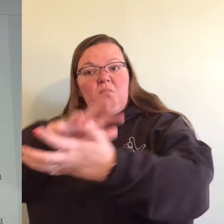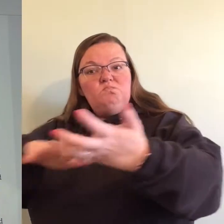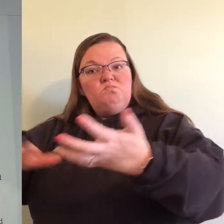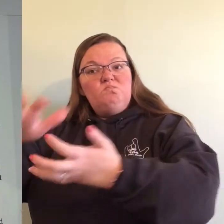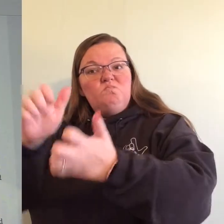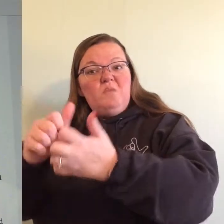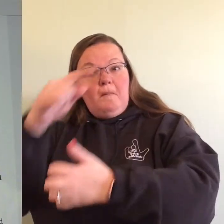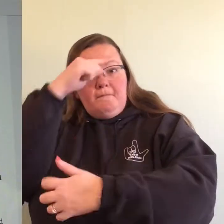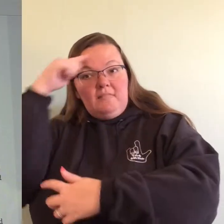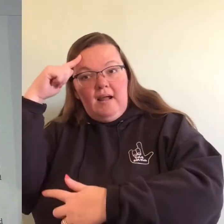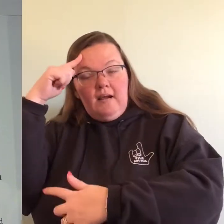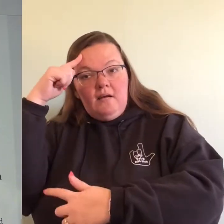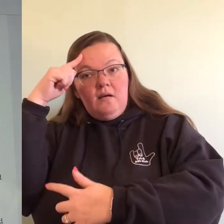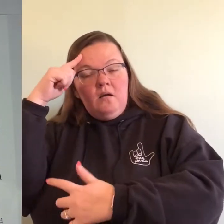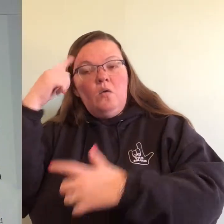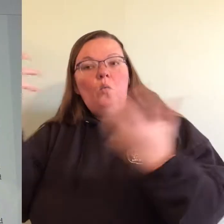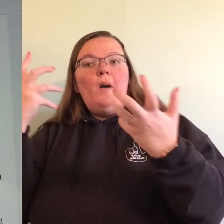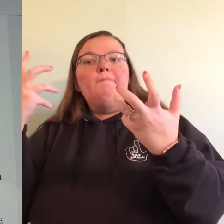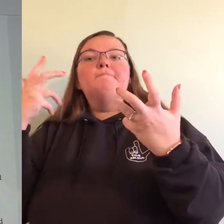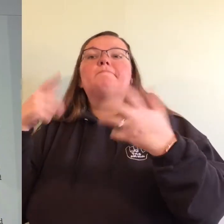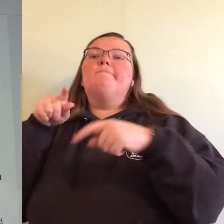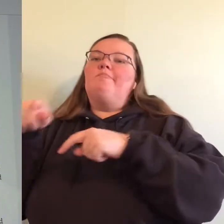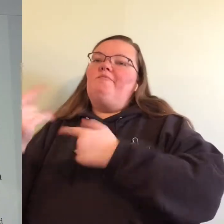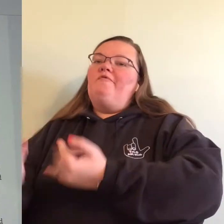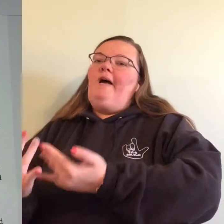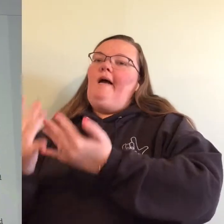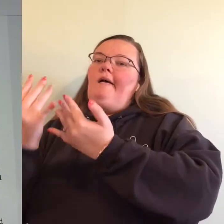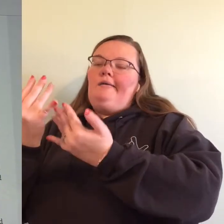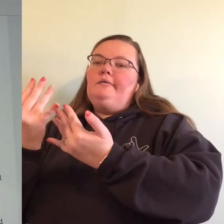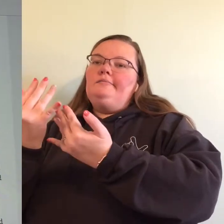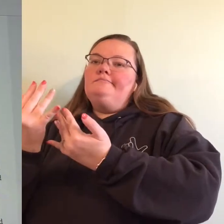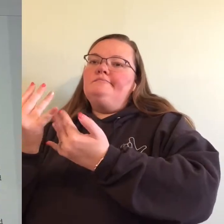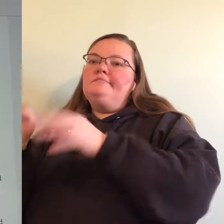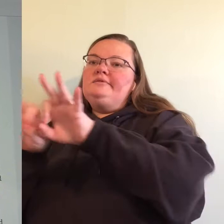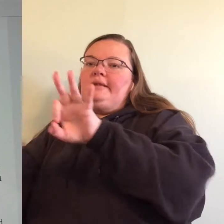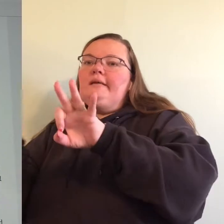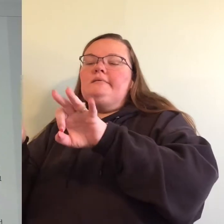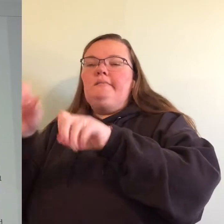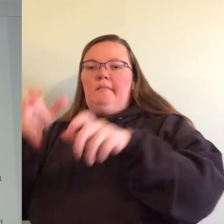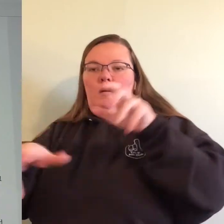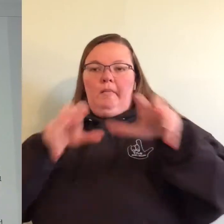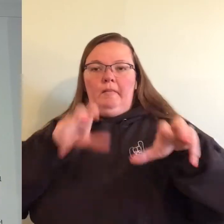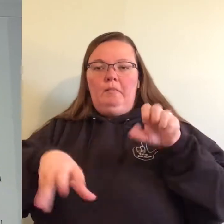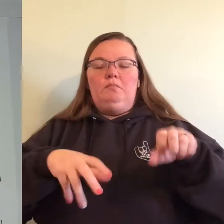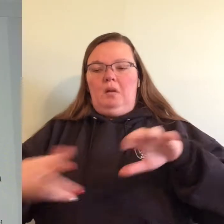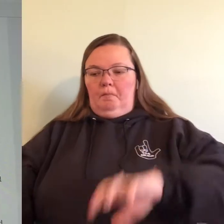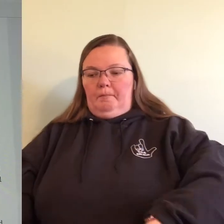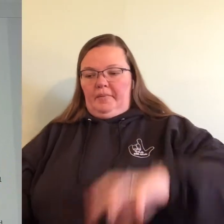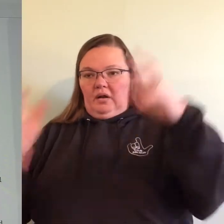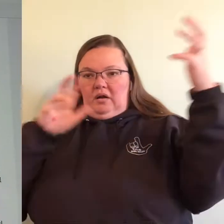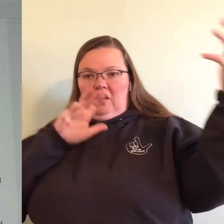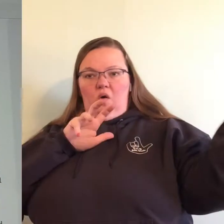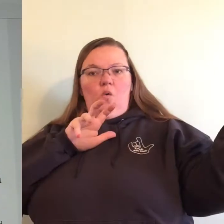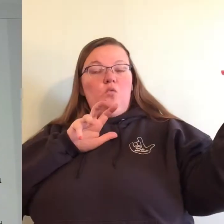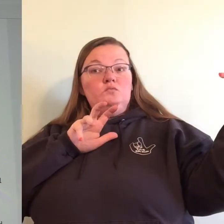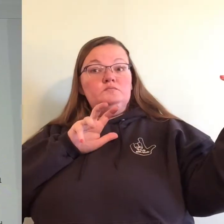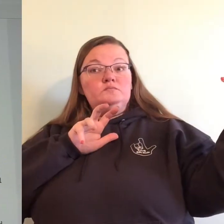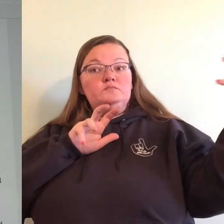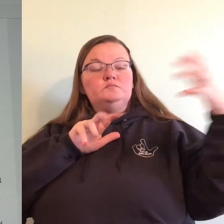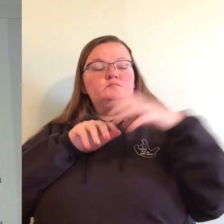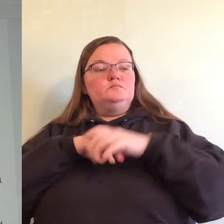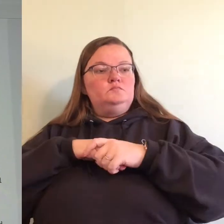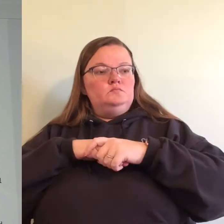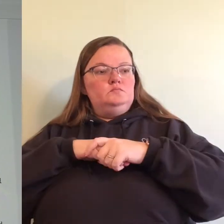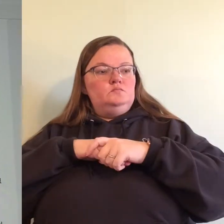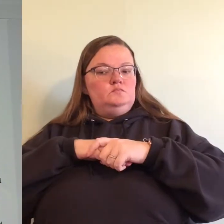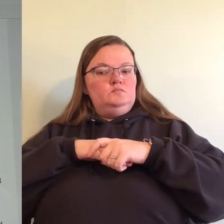which turned out to be the charred sticks and ashes from the fire. Someone had apparently flung it about the room